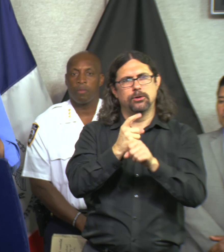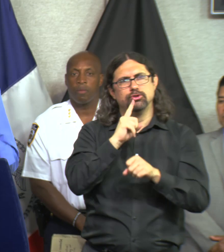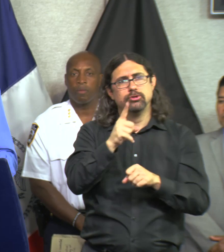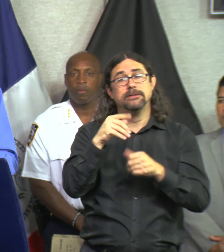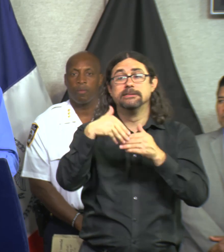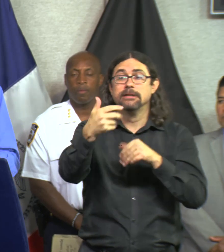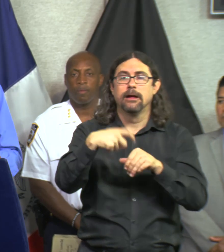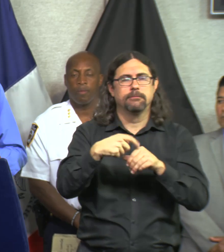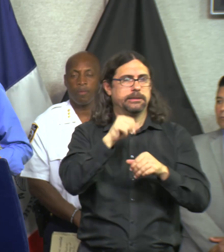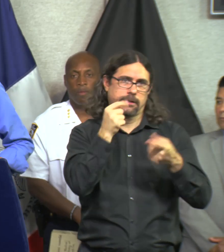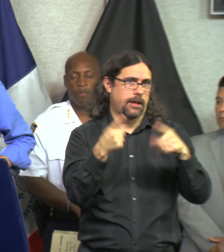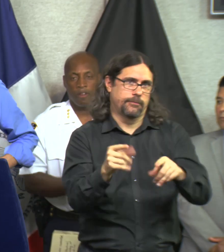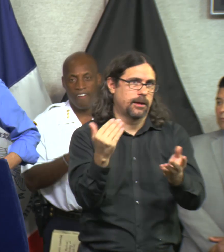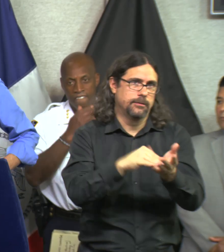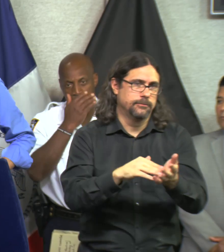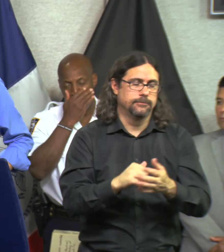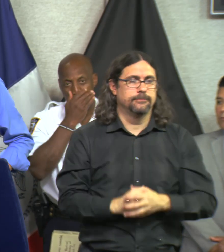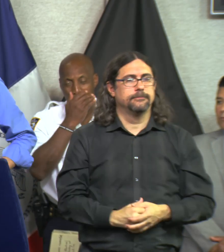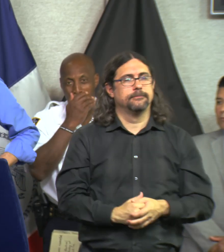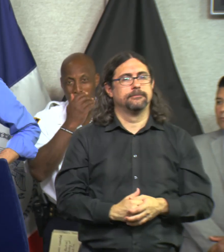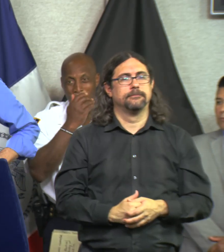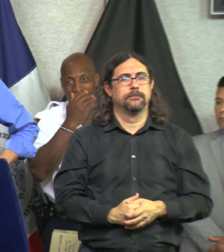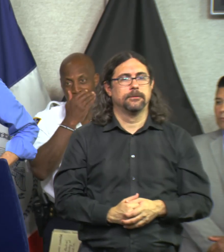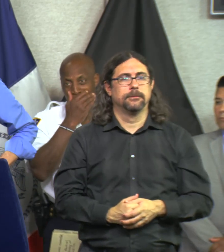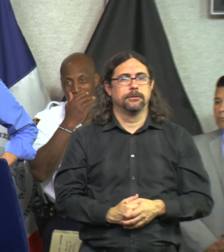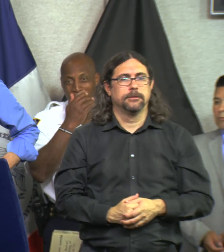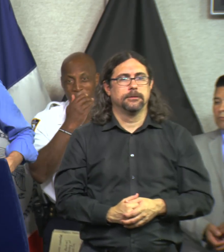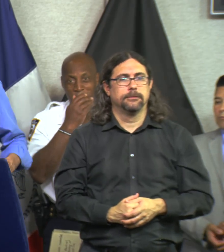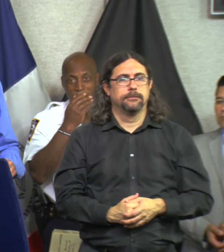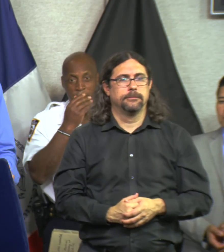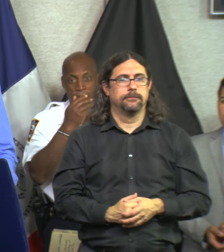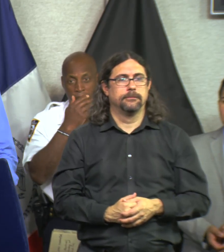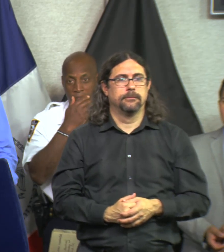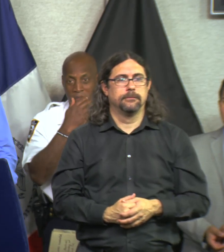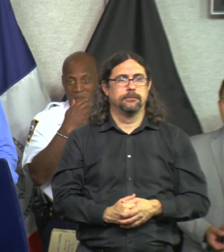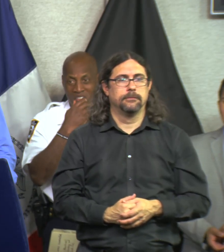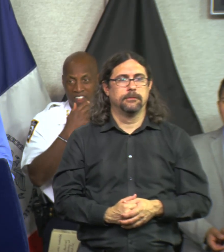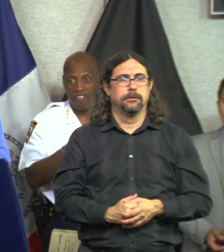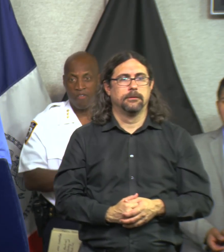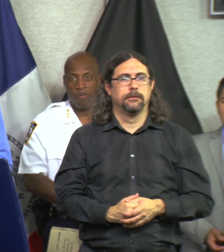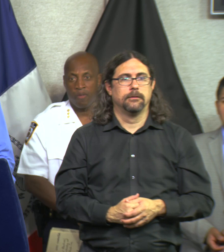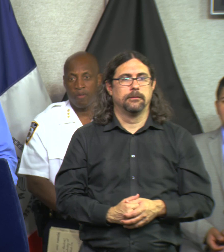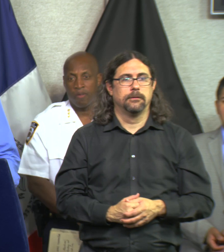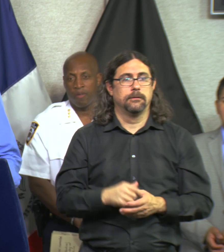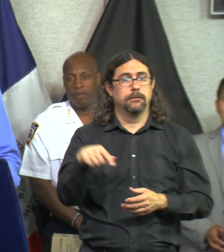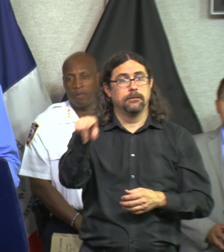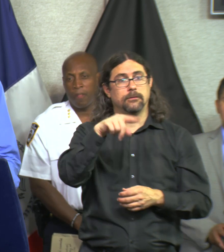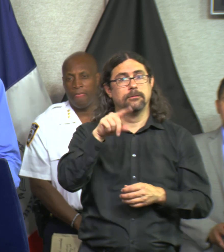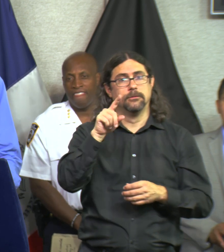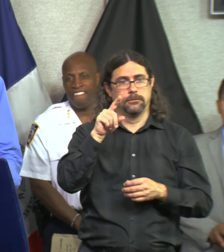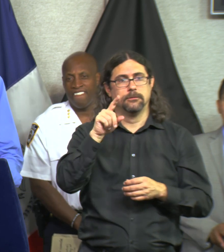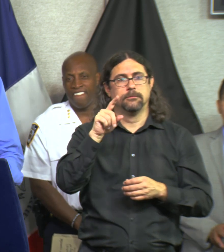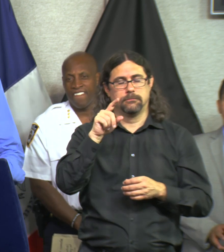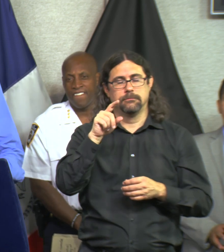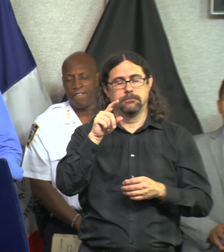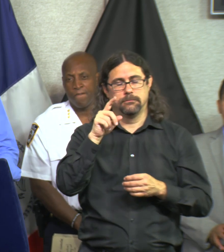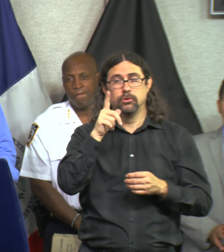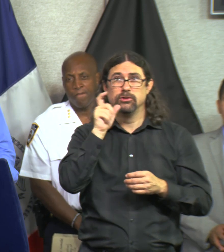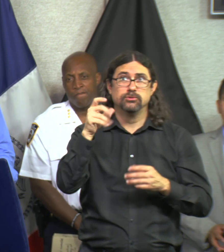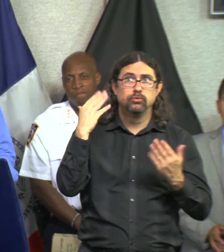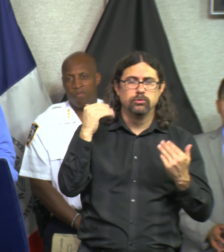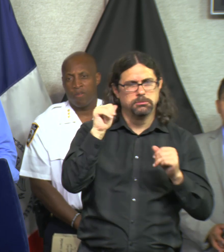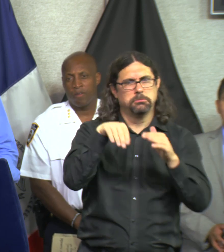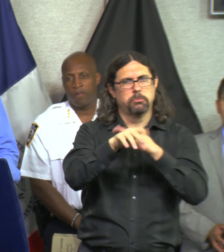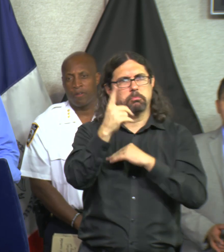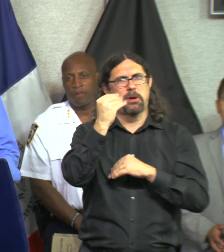folks who need cooling, they can go to those 149 centers and get cooling. Yes? I think the question on a lot of New Yorkers' minds